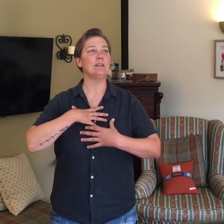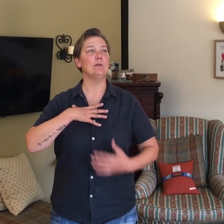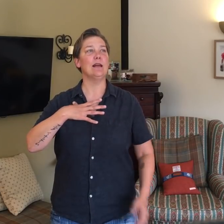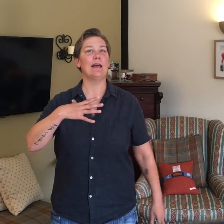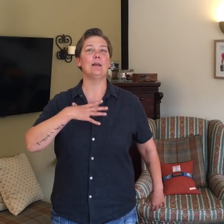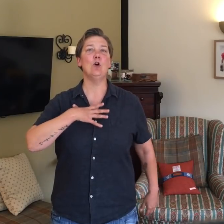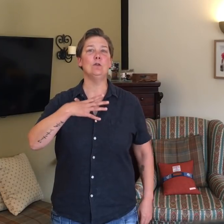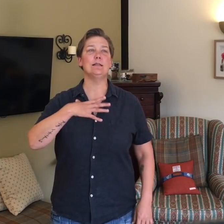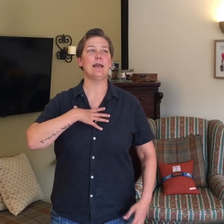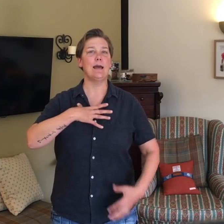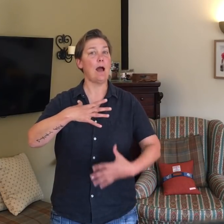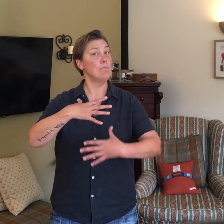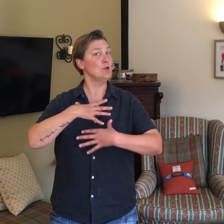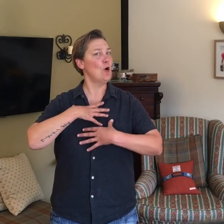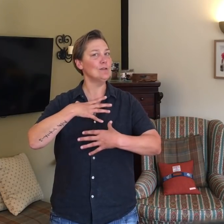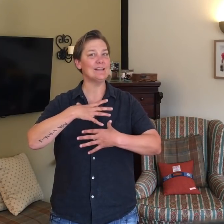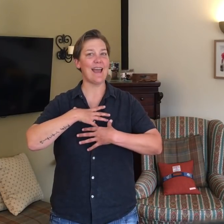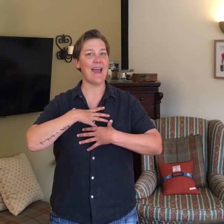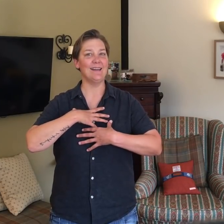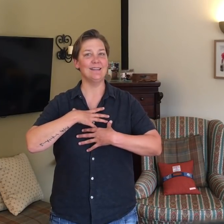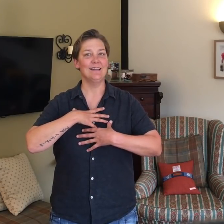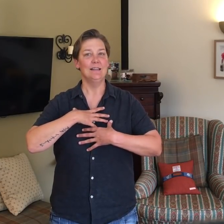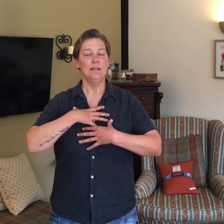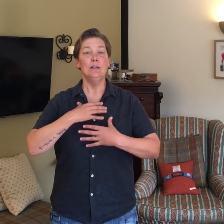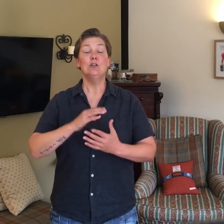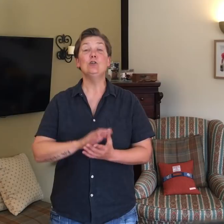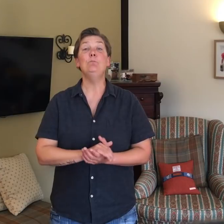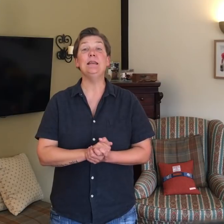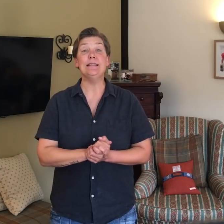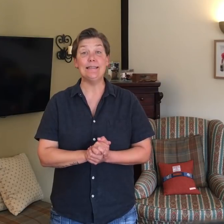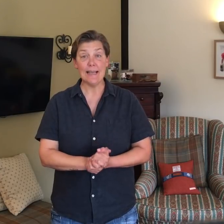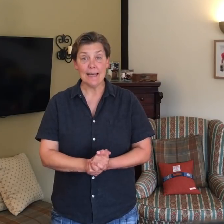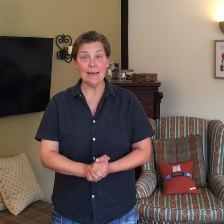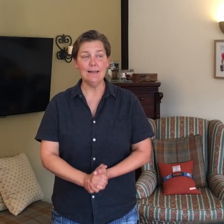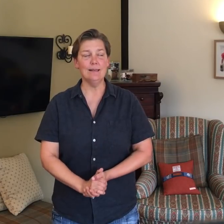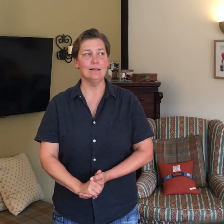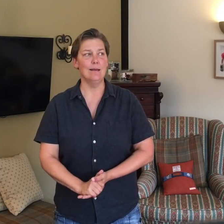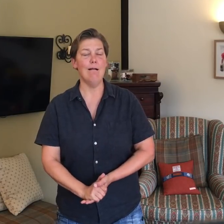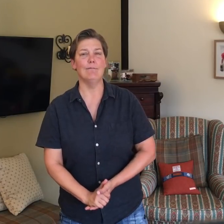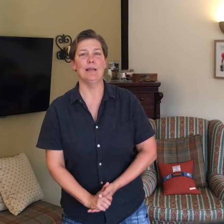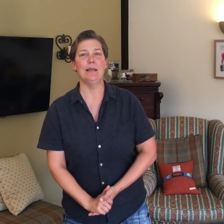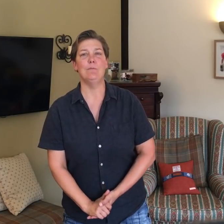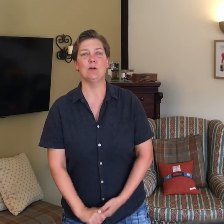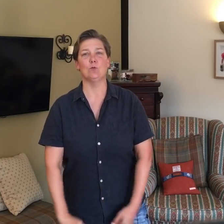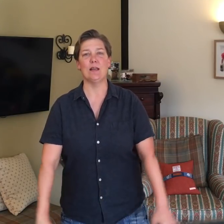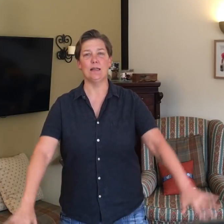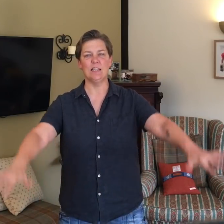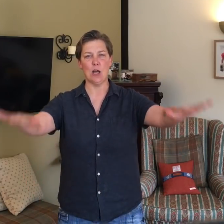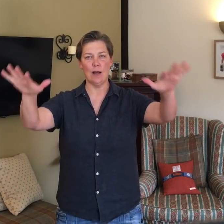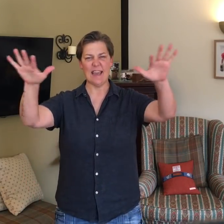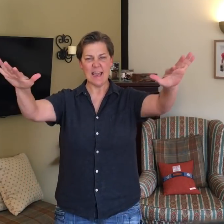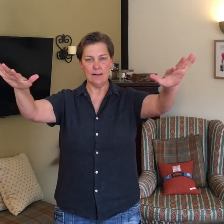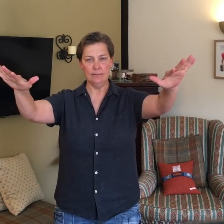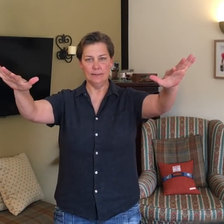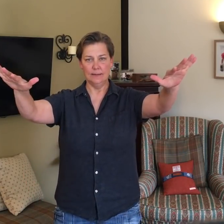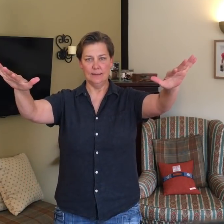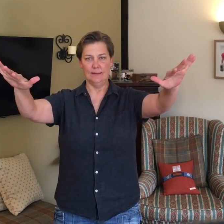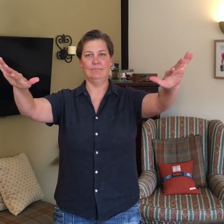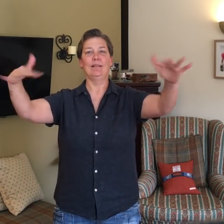like that. Not scared. I'm not scared. To be seen is lovely because we're going to start here